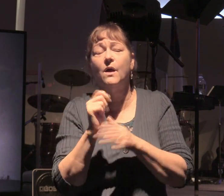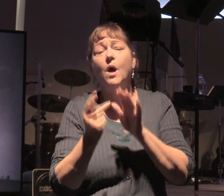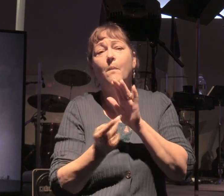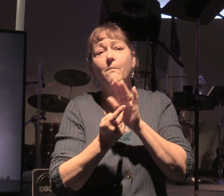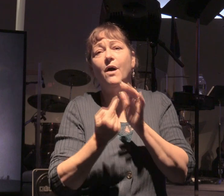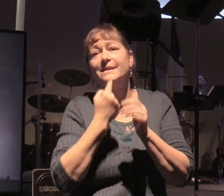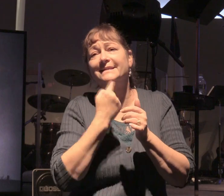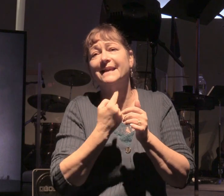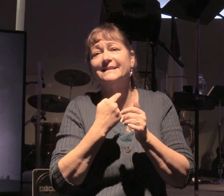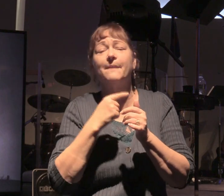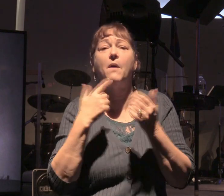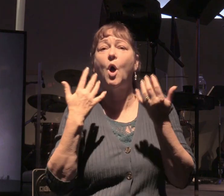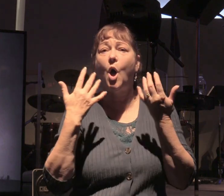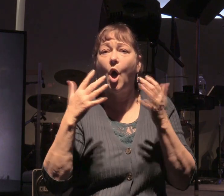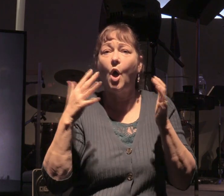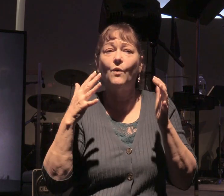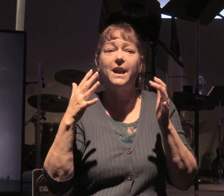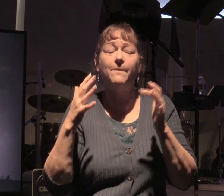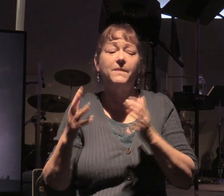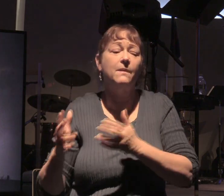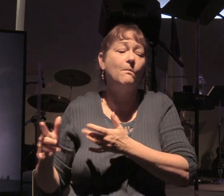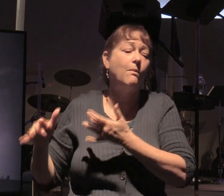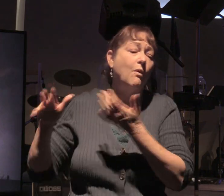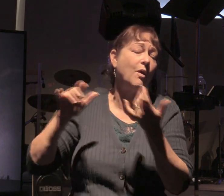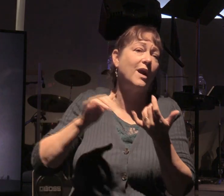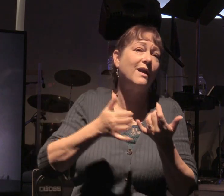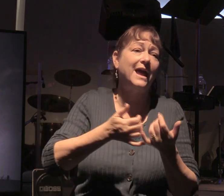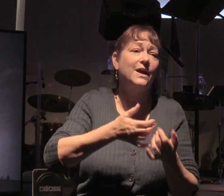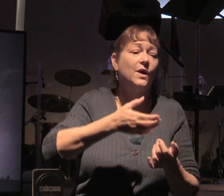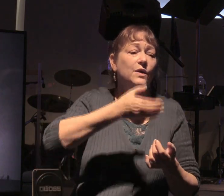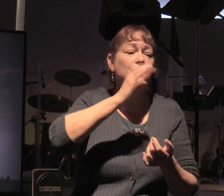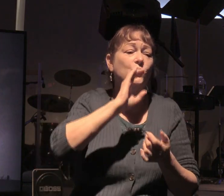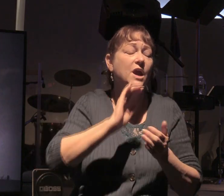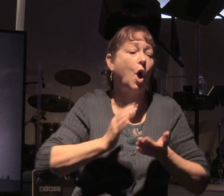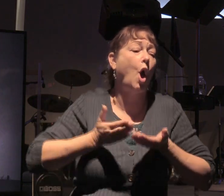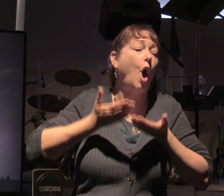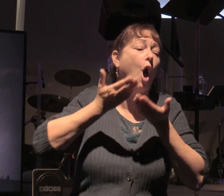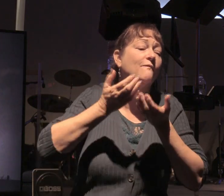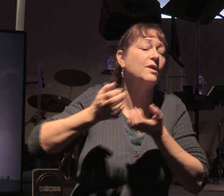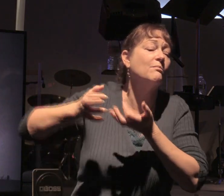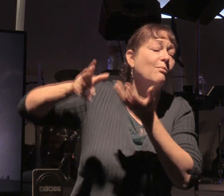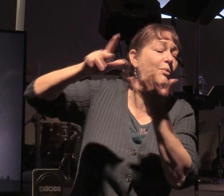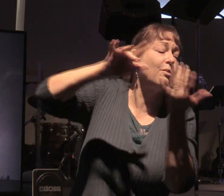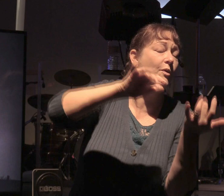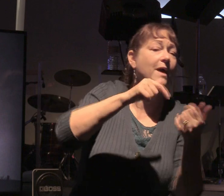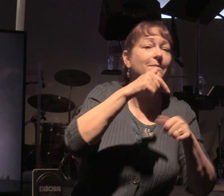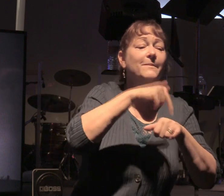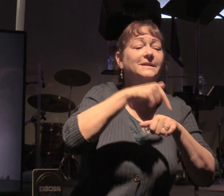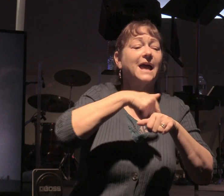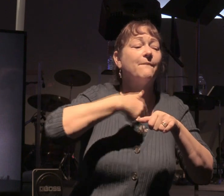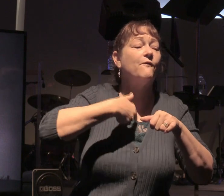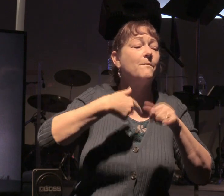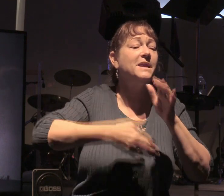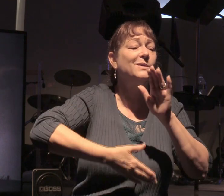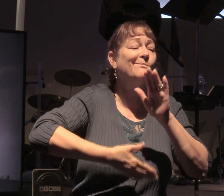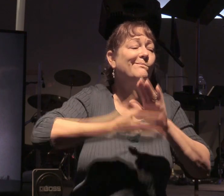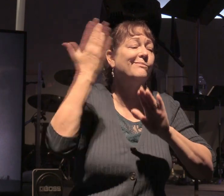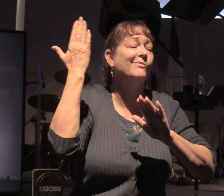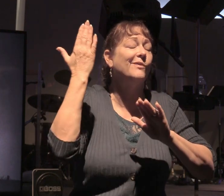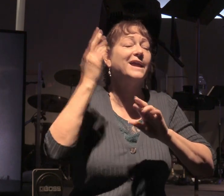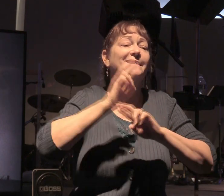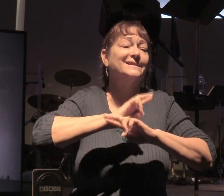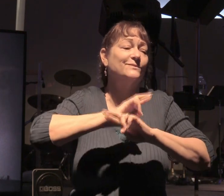says, "For I am already being poured out as a drink offering, and the time of my departure is at